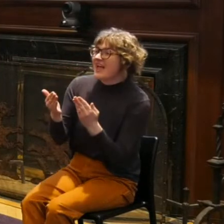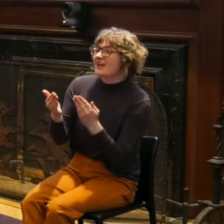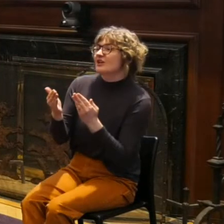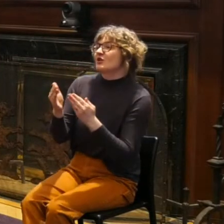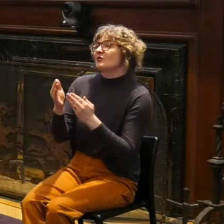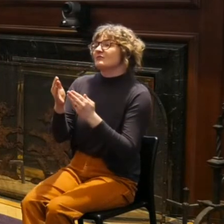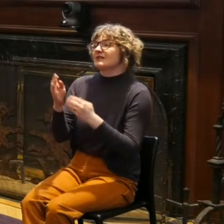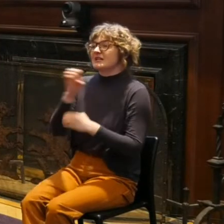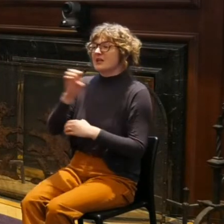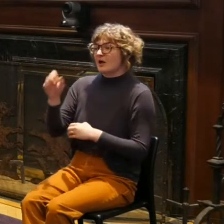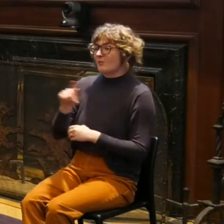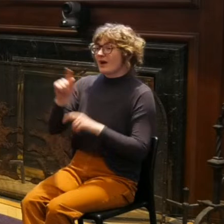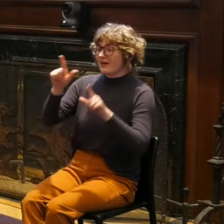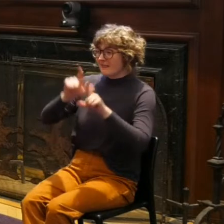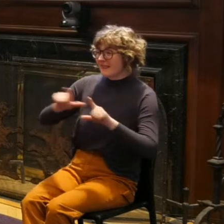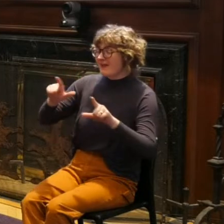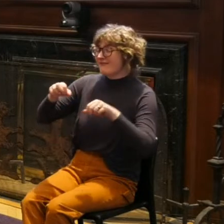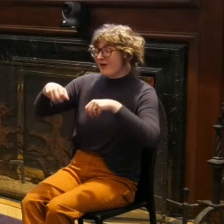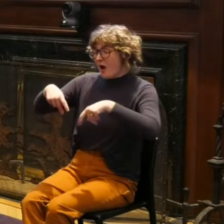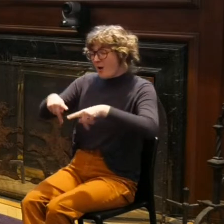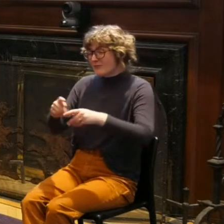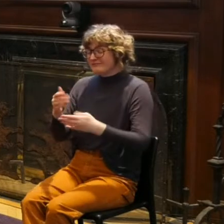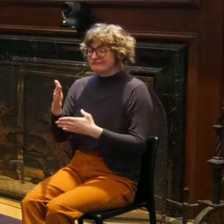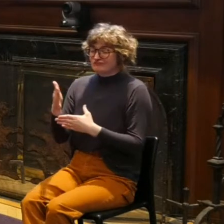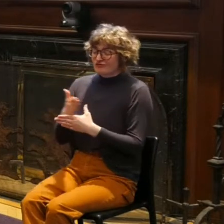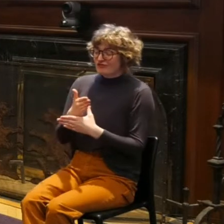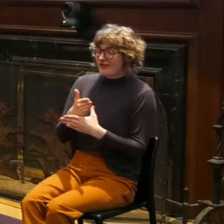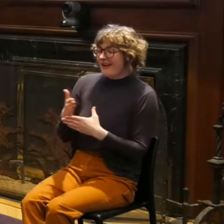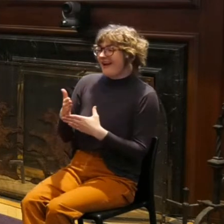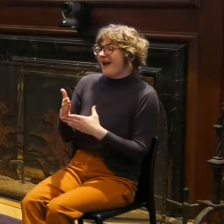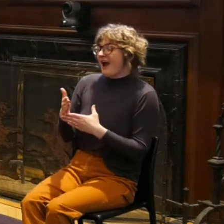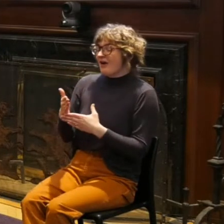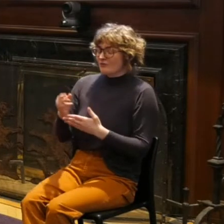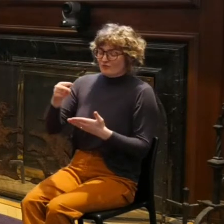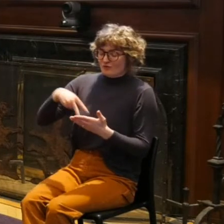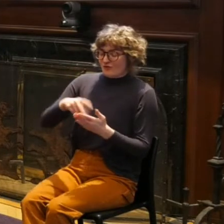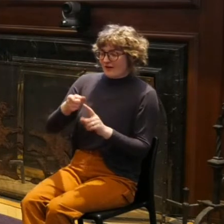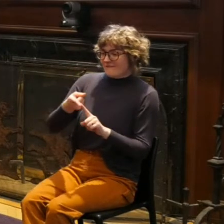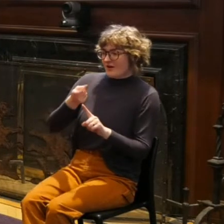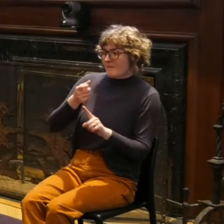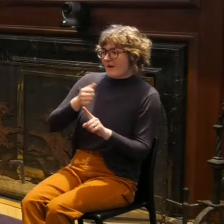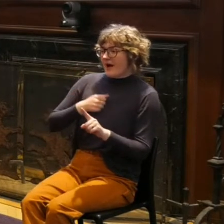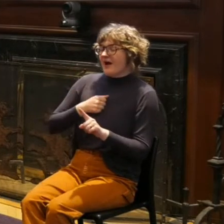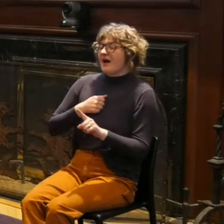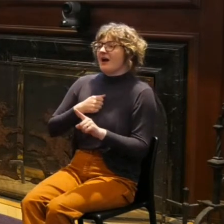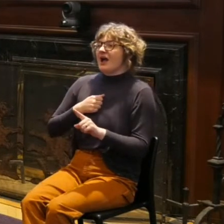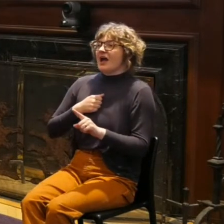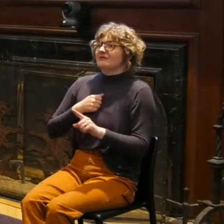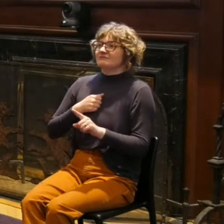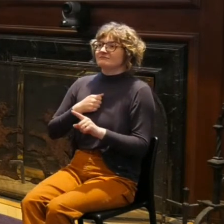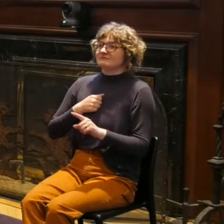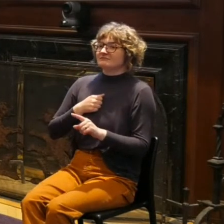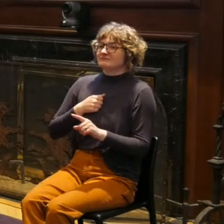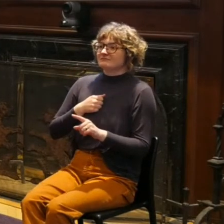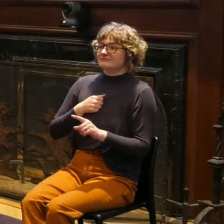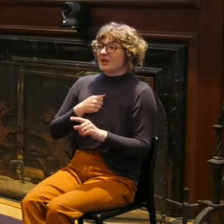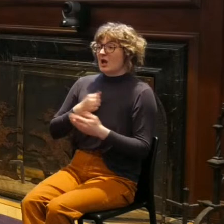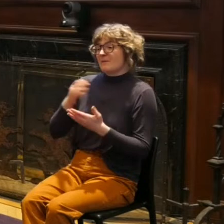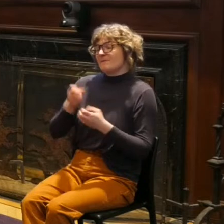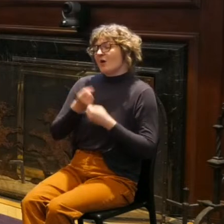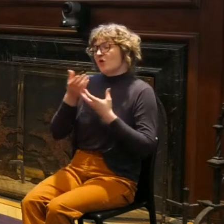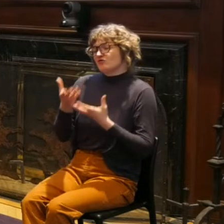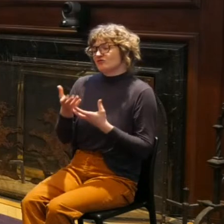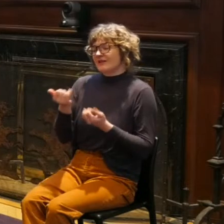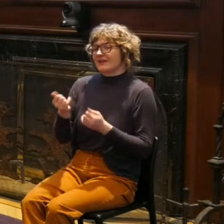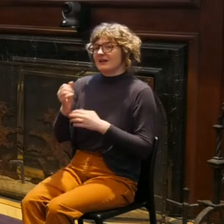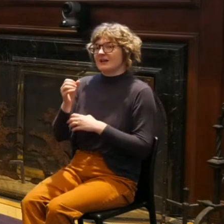Pratt Library for this opportunity to share a reading from my devotional. It is a